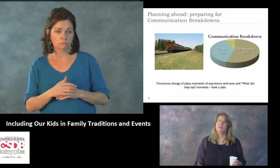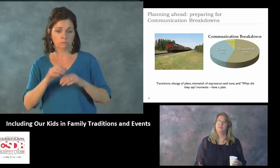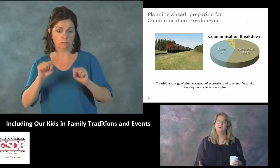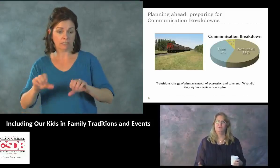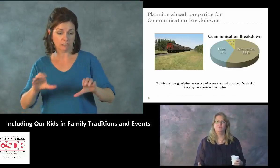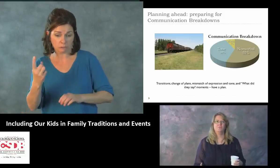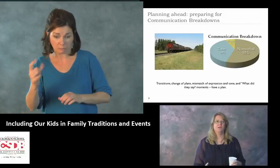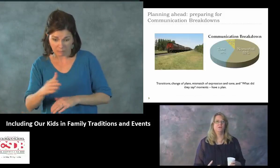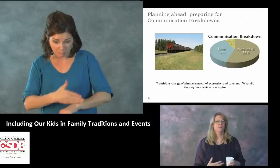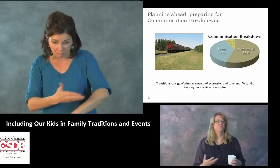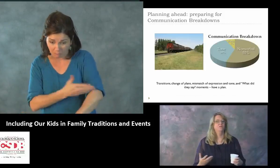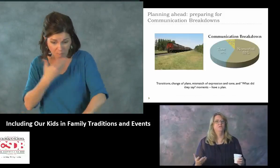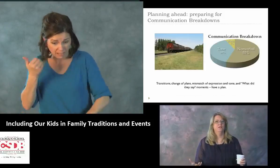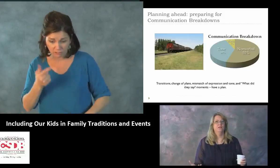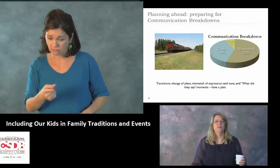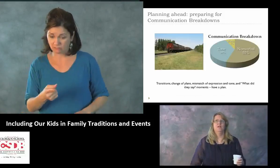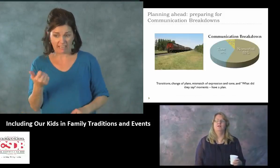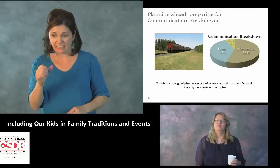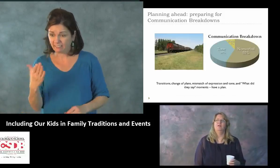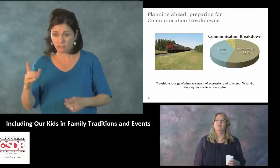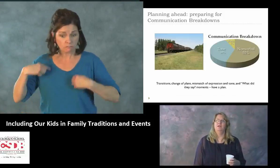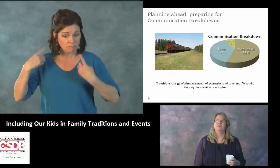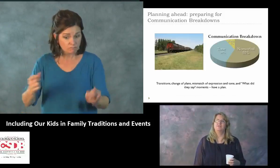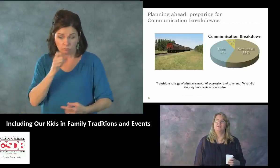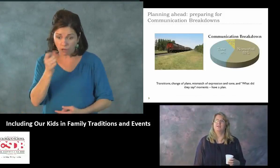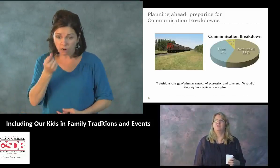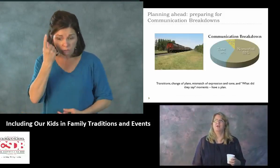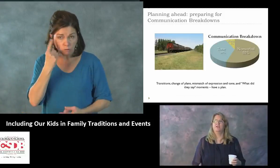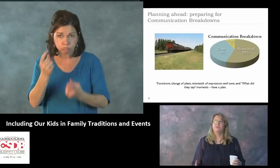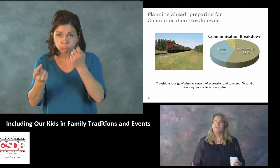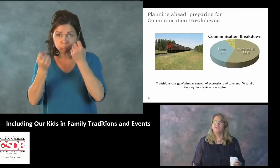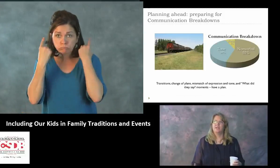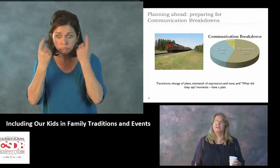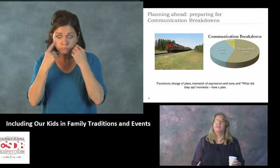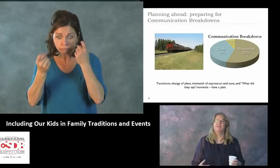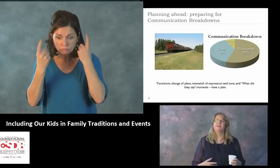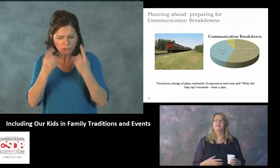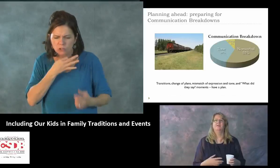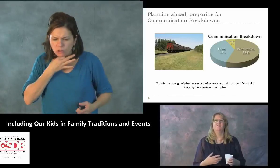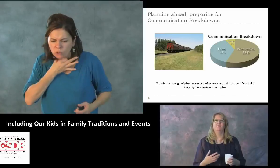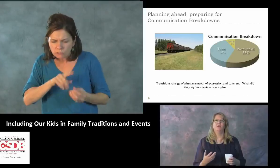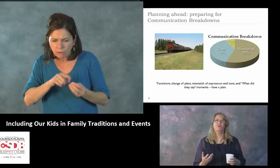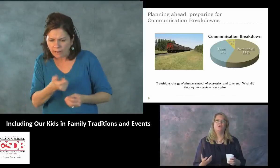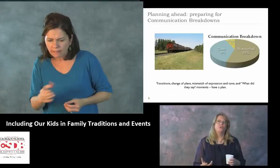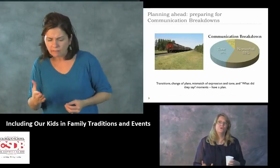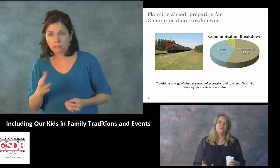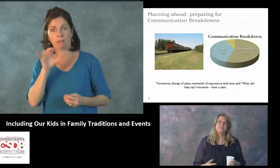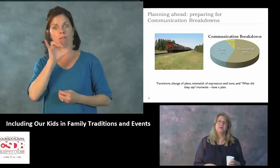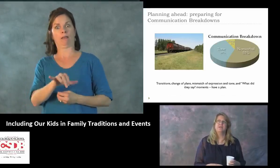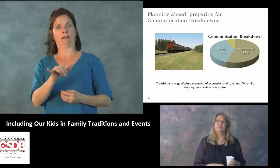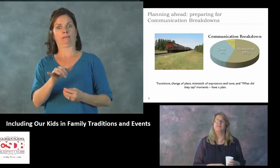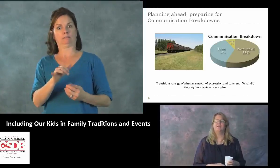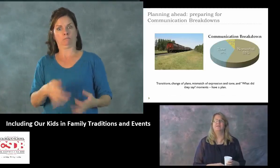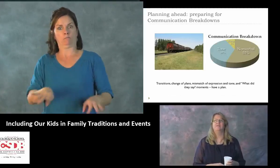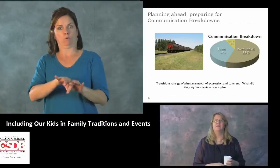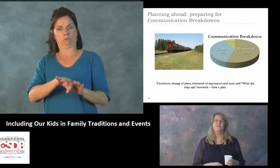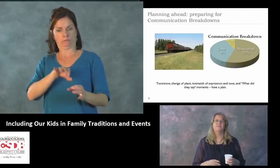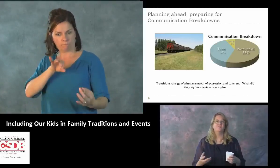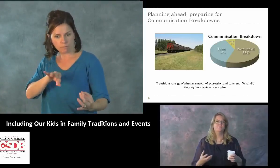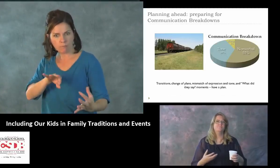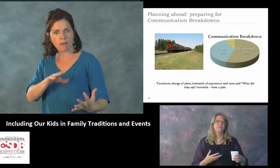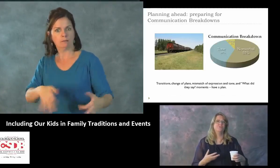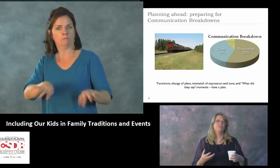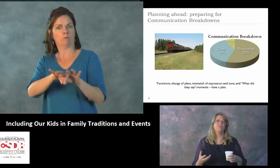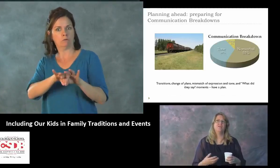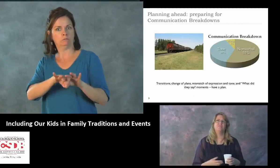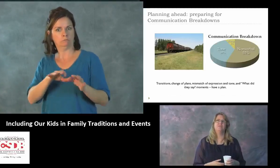Is there anything we could do better? Is there anything you're not understanding? Are you curious about anything? That's